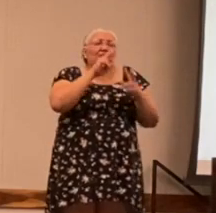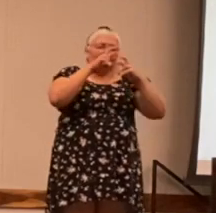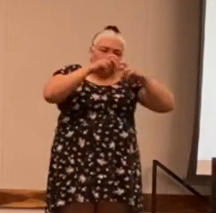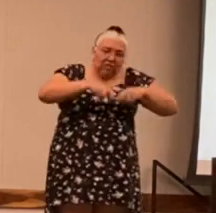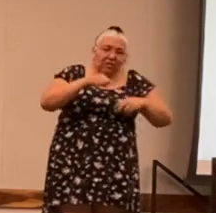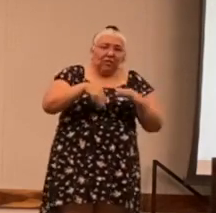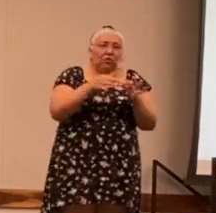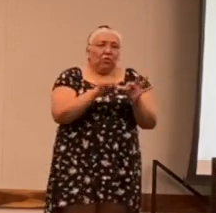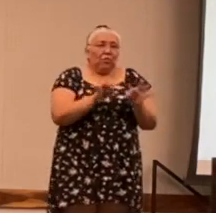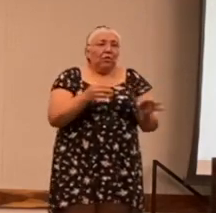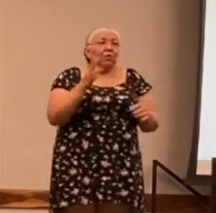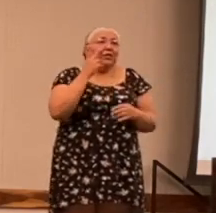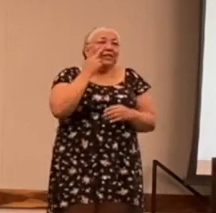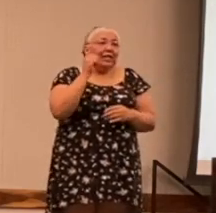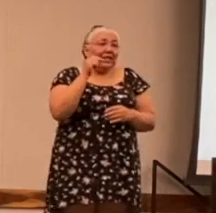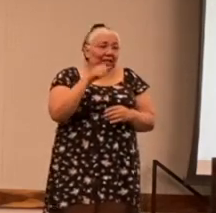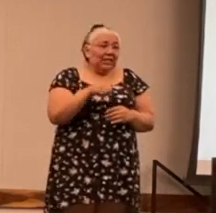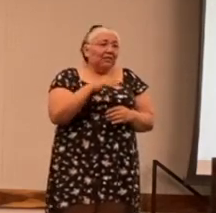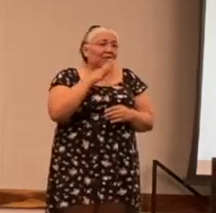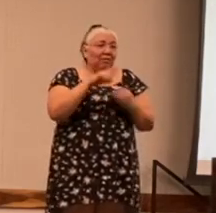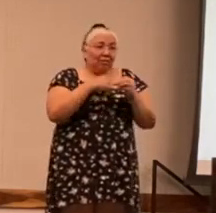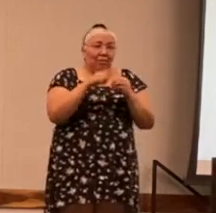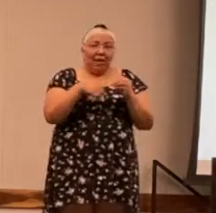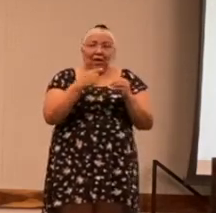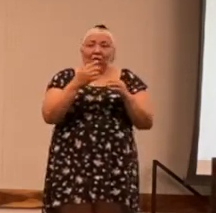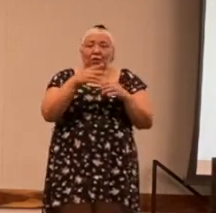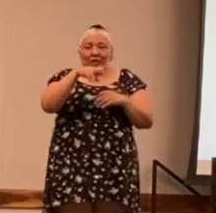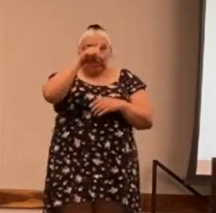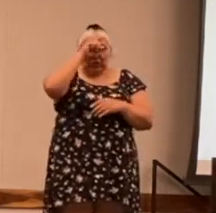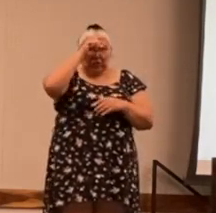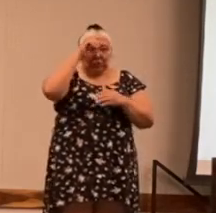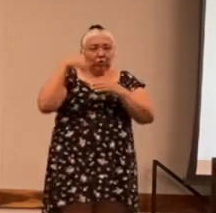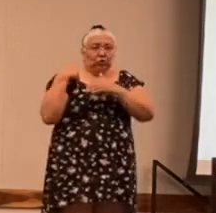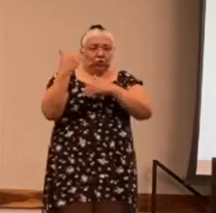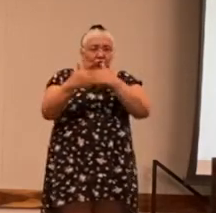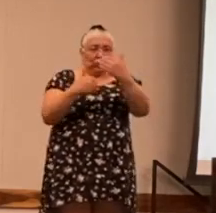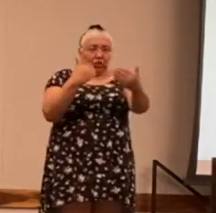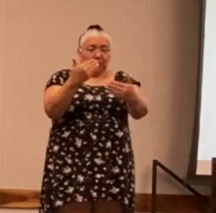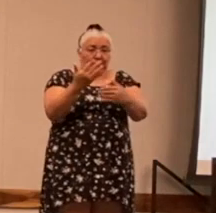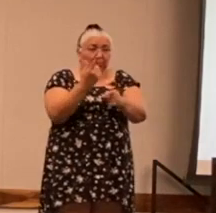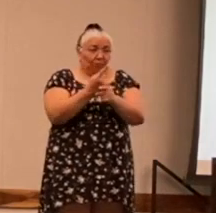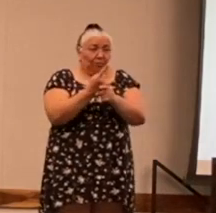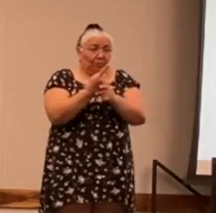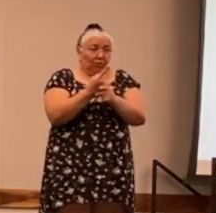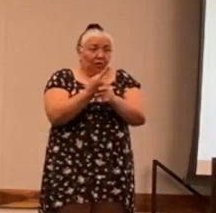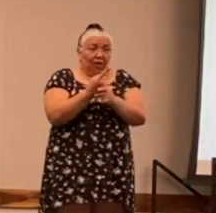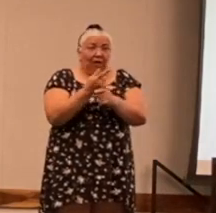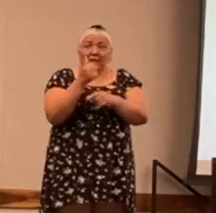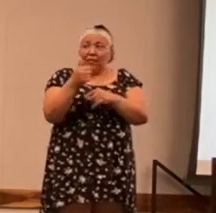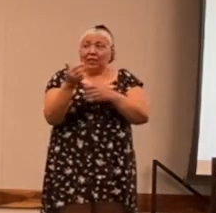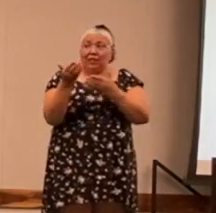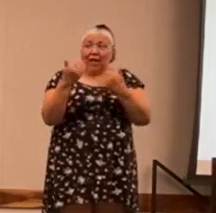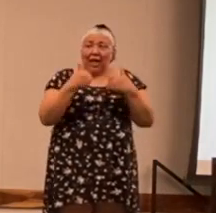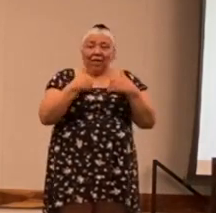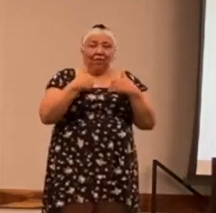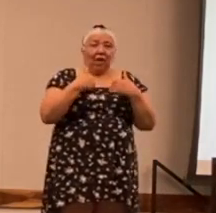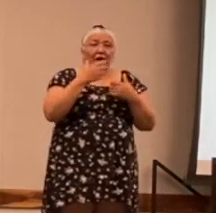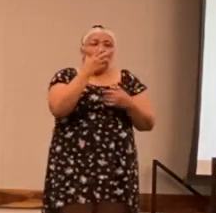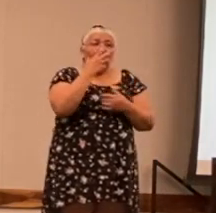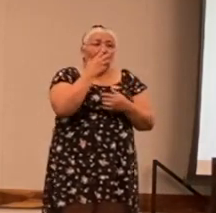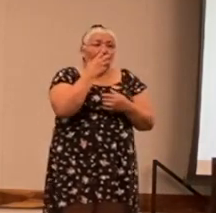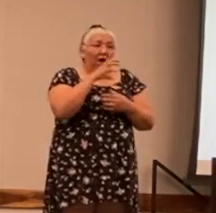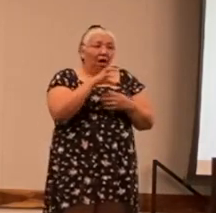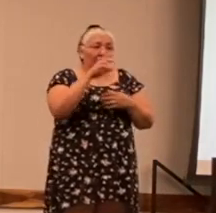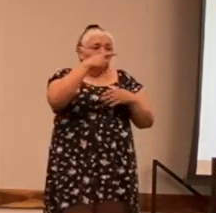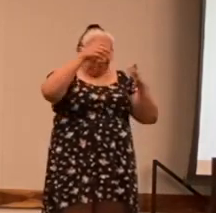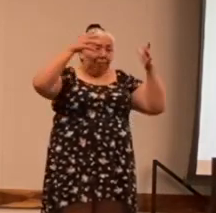scripture, you'll see that this refers to like an Egyptian tradition, right? It's of carrying a pan of burning charcoal on